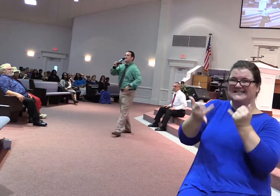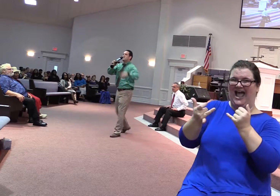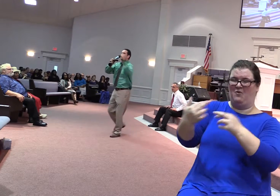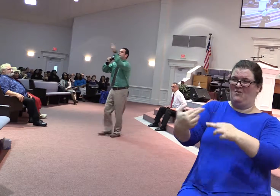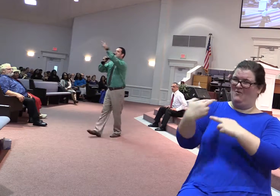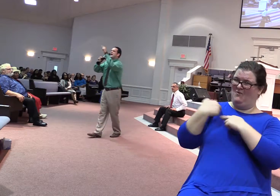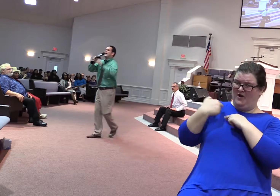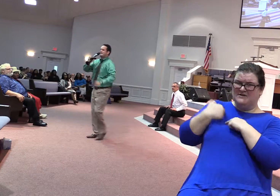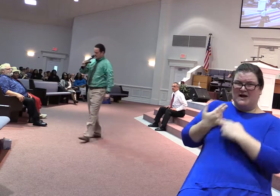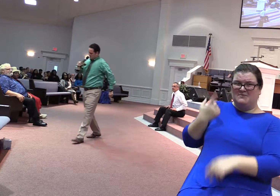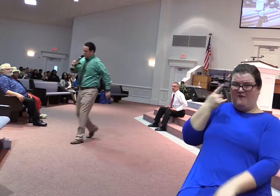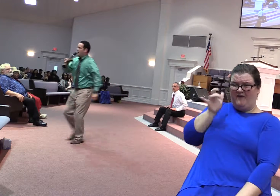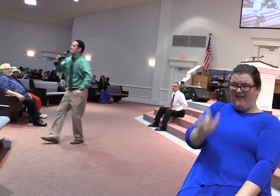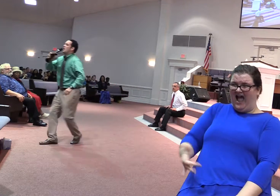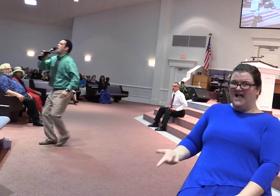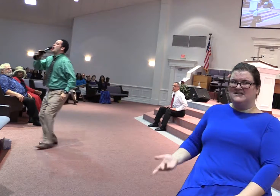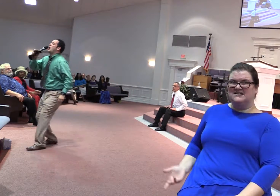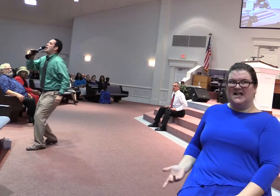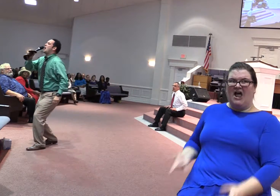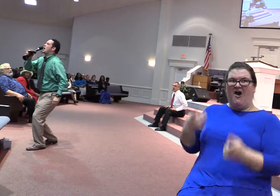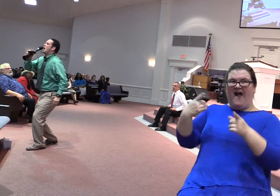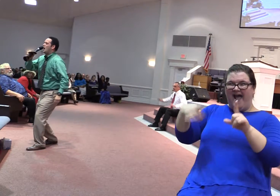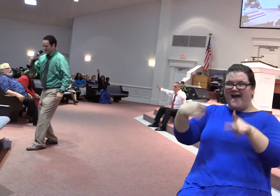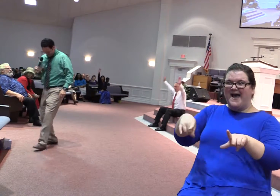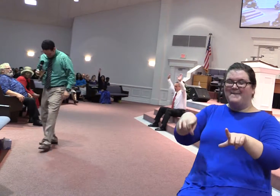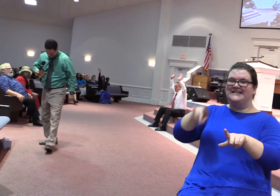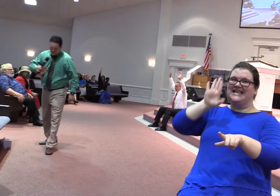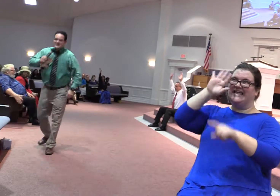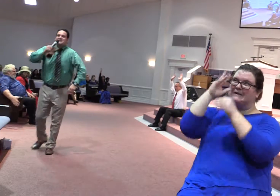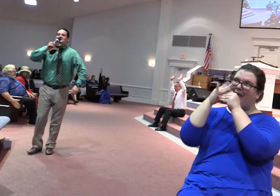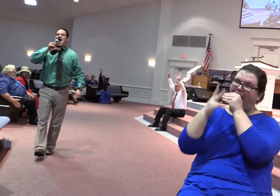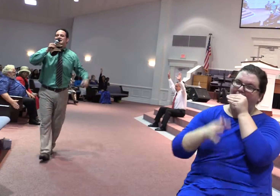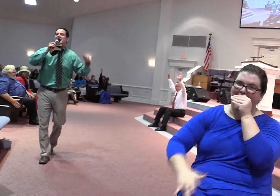happens when you preach the name. Yeah, the blood.